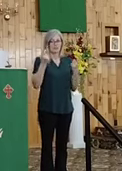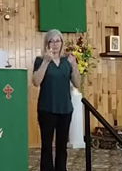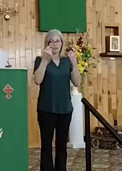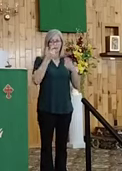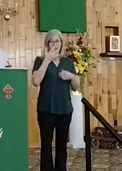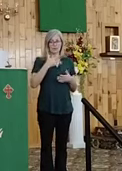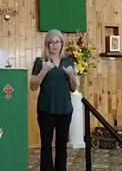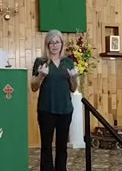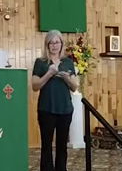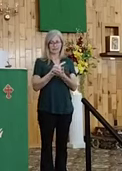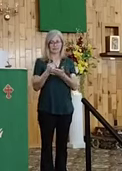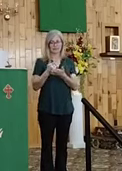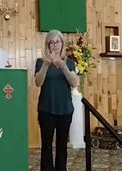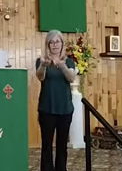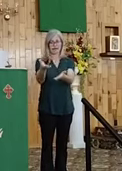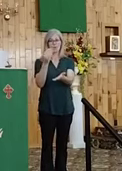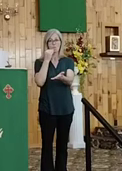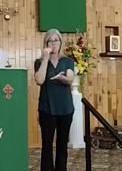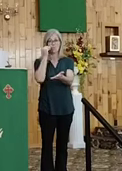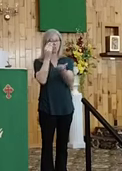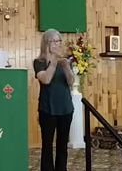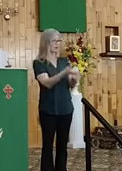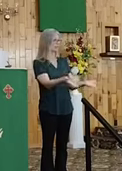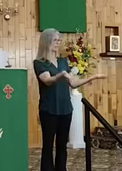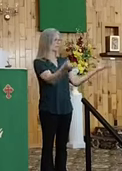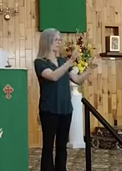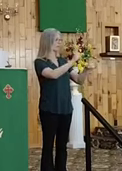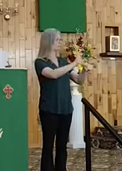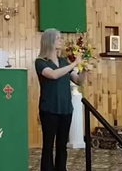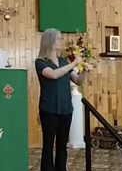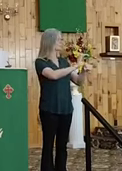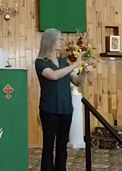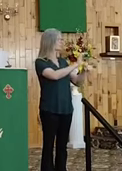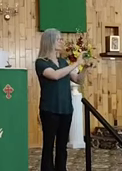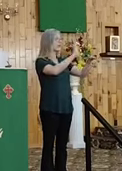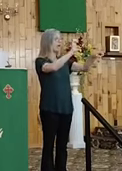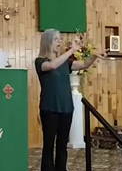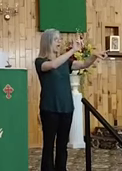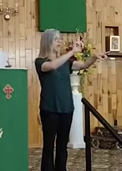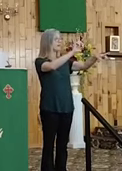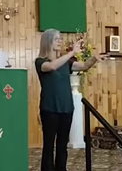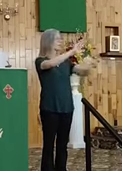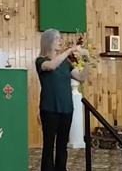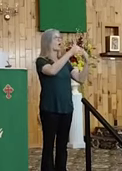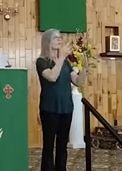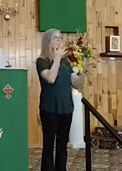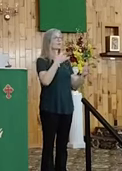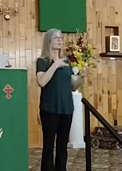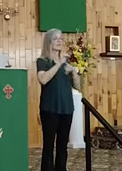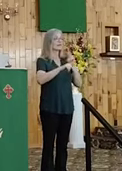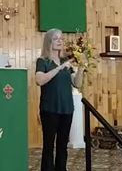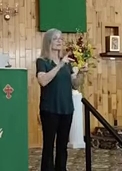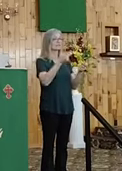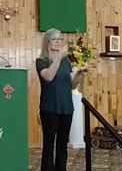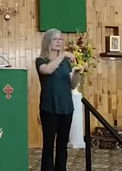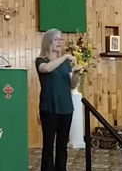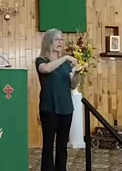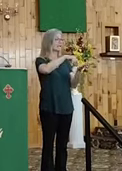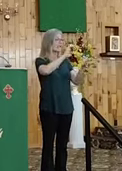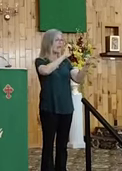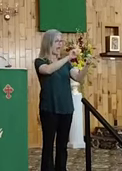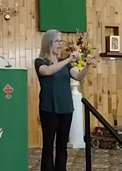birthday this week, at home and here at church. And stand, all the birthday people stand there. Anybody? There's one